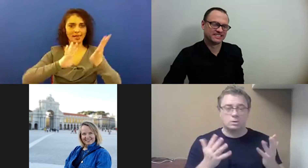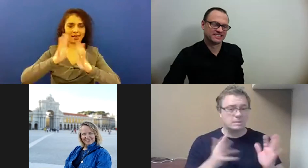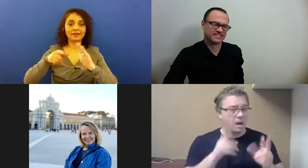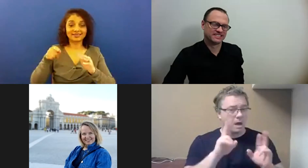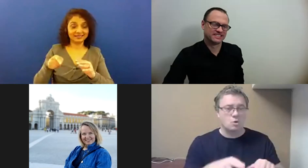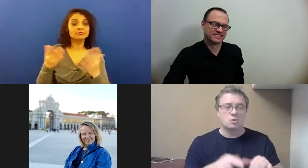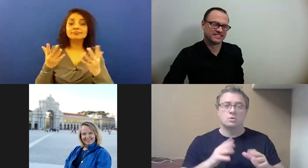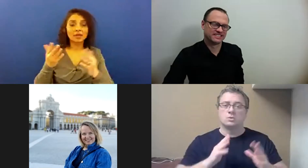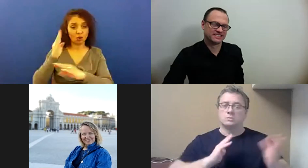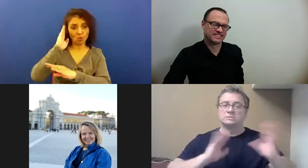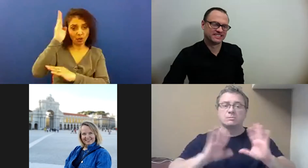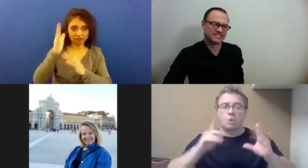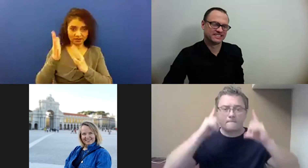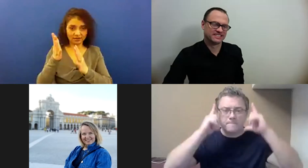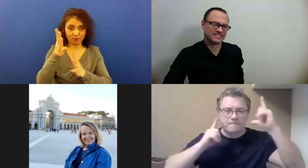deaf Romans.